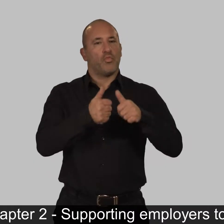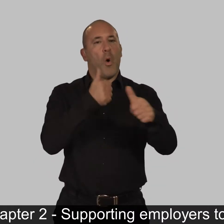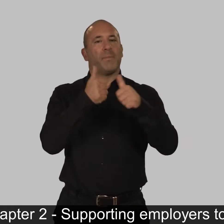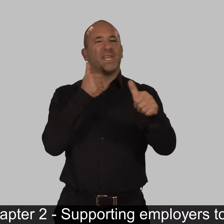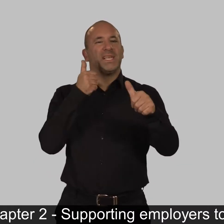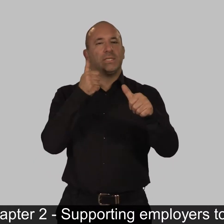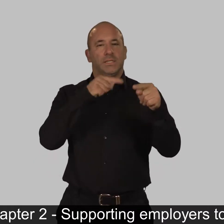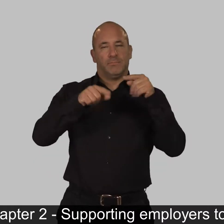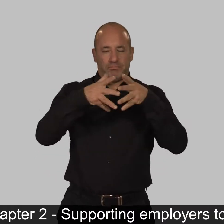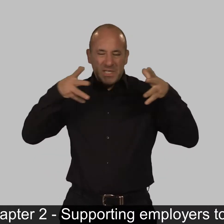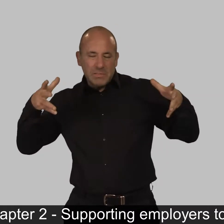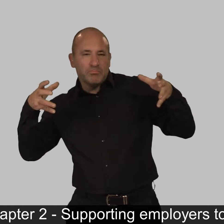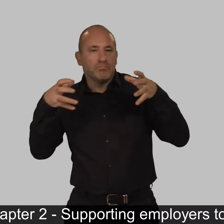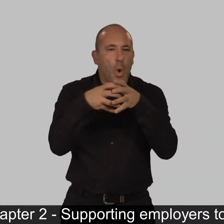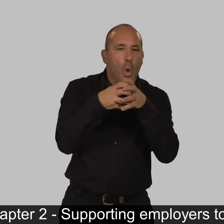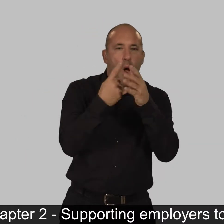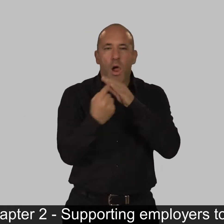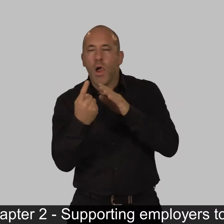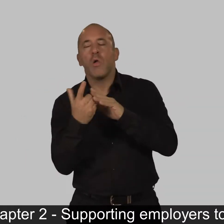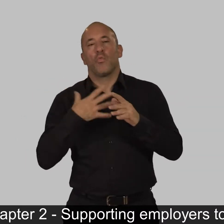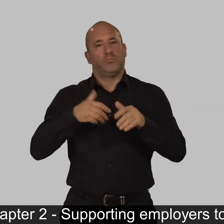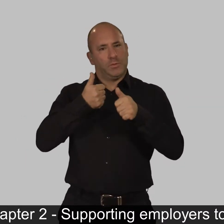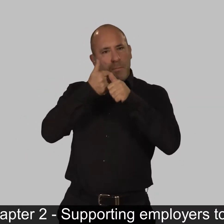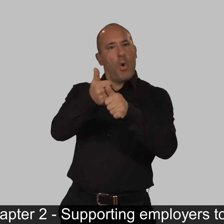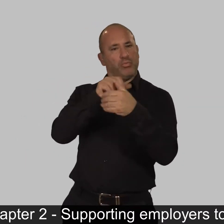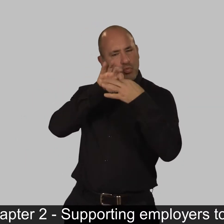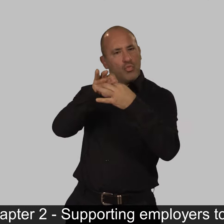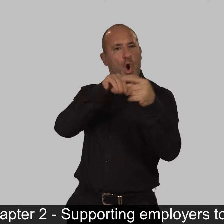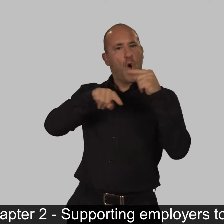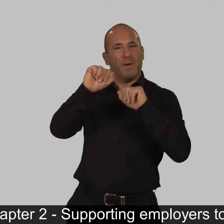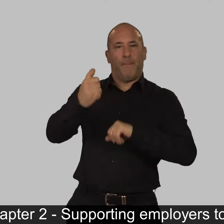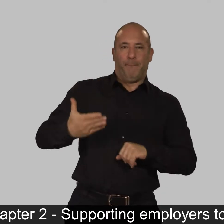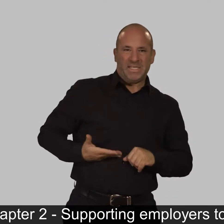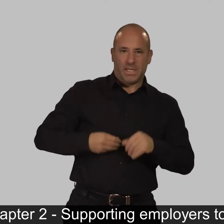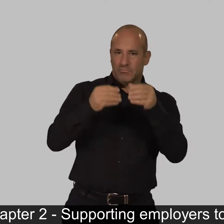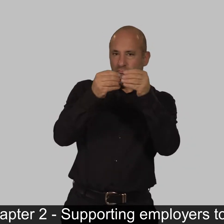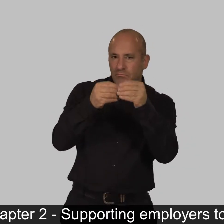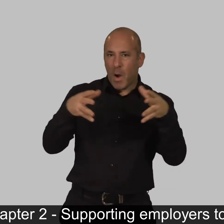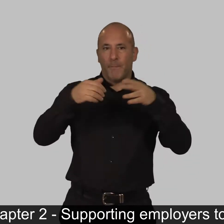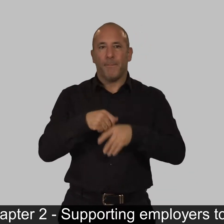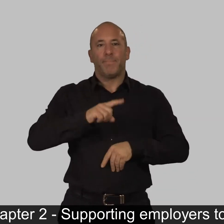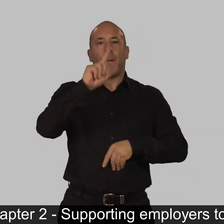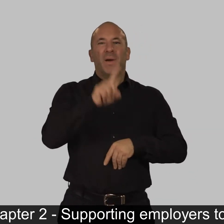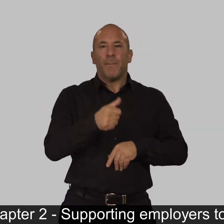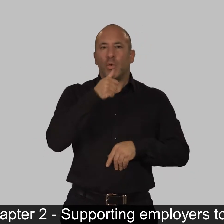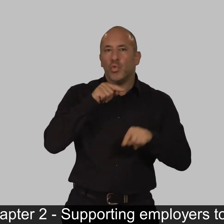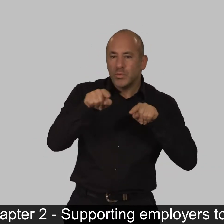We want to work with employers of all sizes to help businesses and people use the